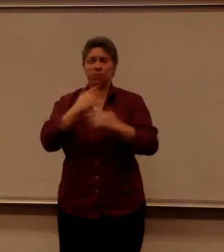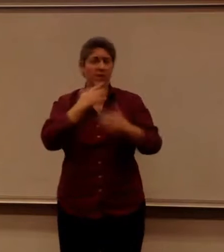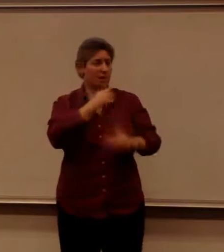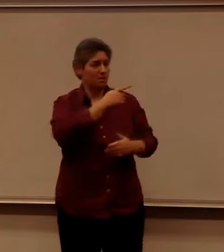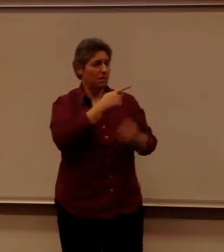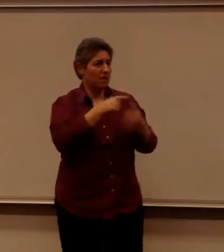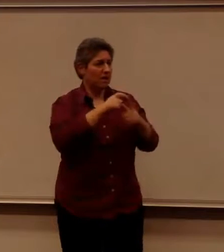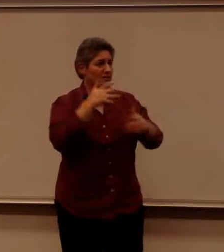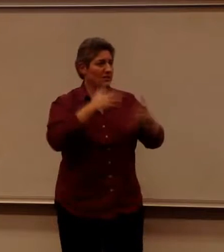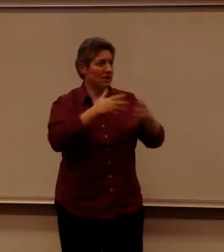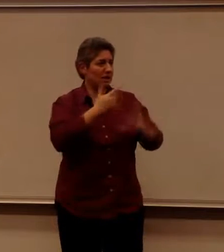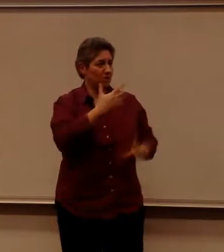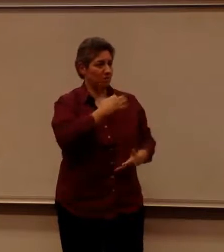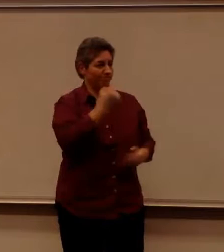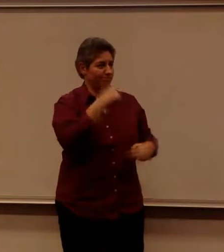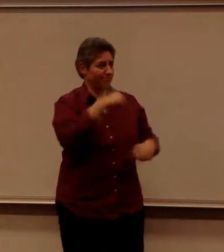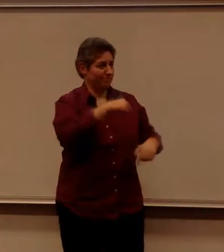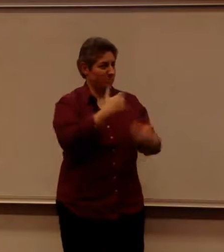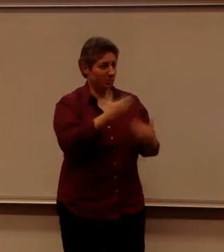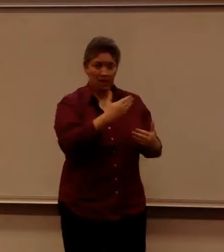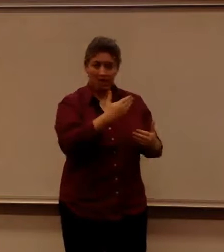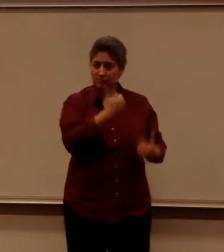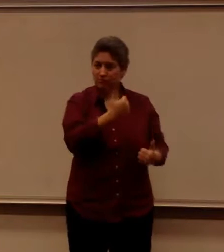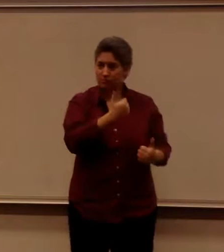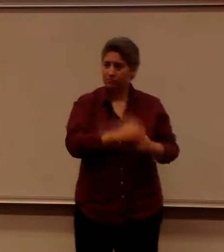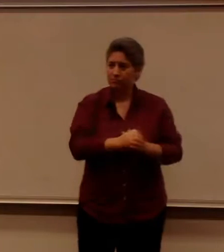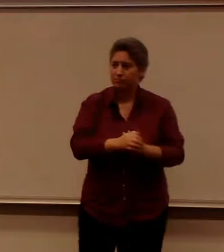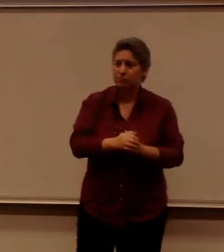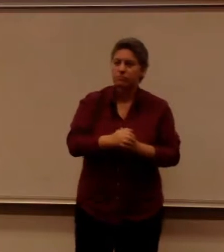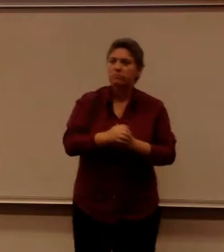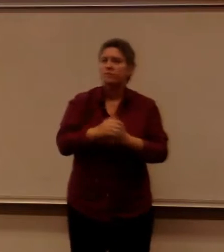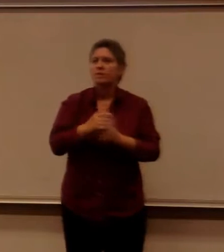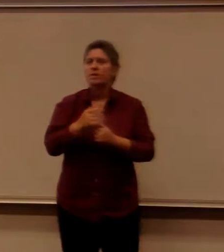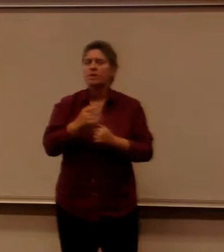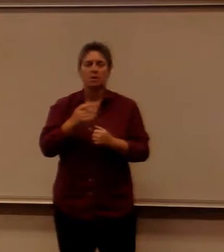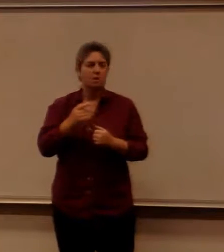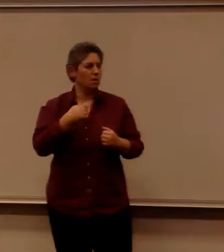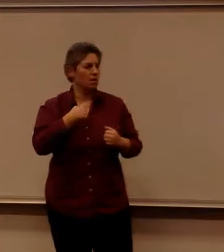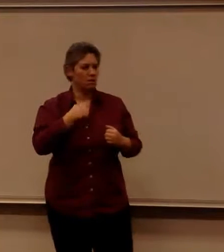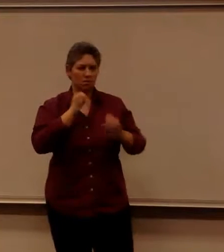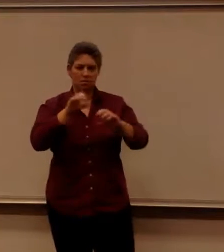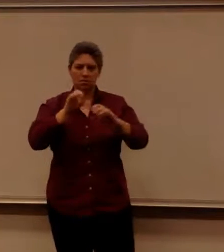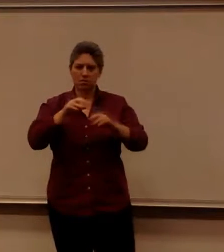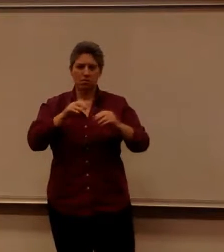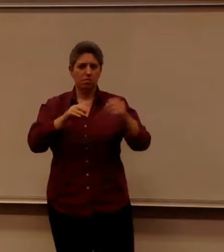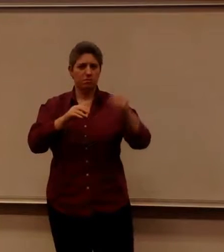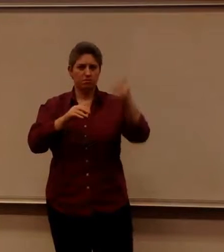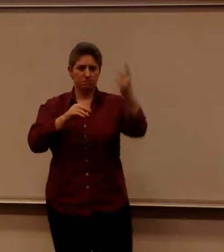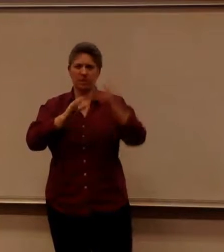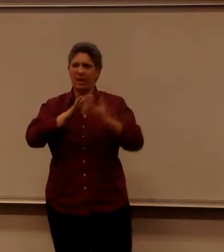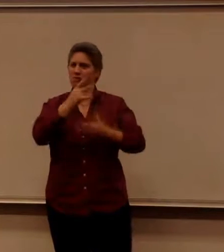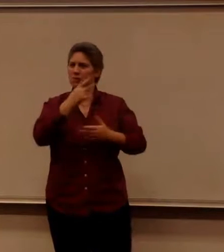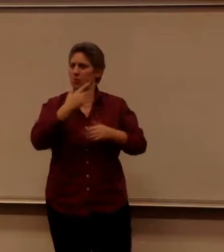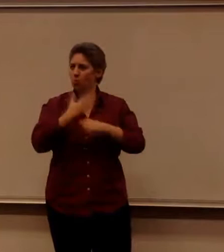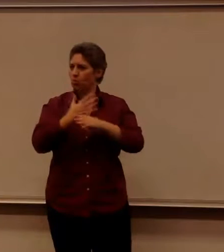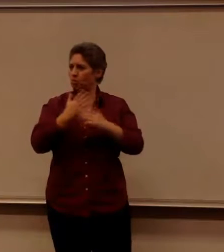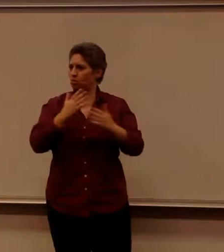So thank you, Hilary, for that first part, and thanks to Ensign Lectures for the invitation to speak here tonight.